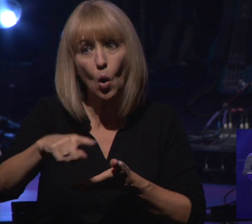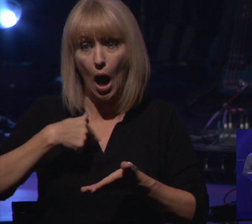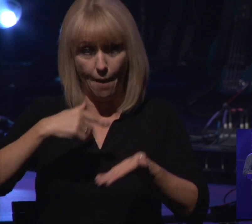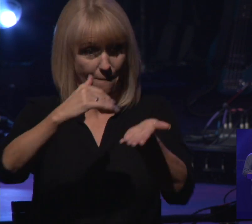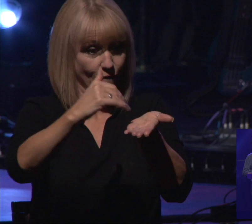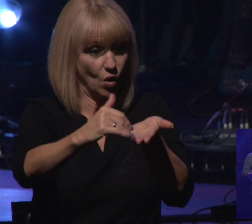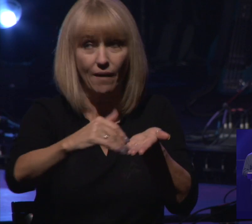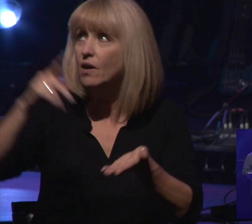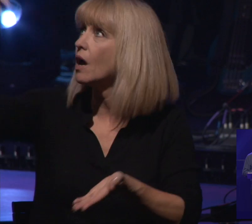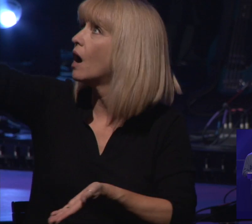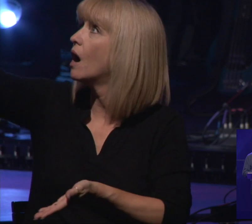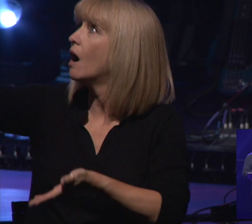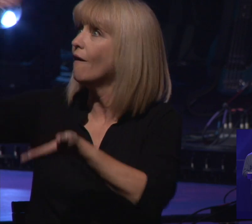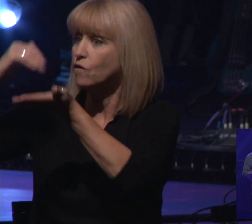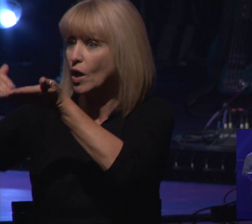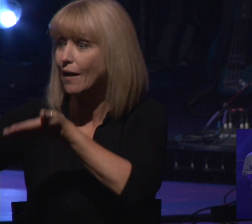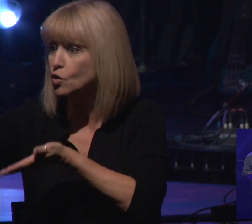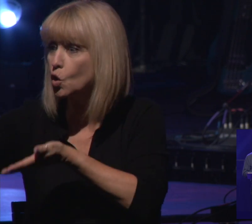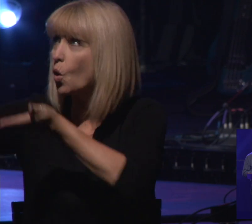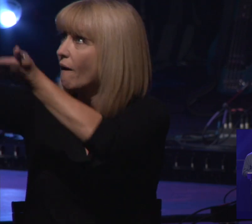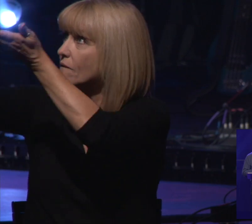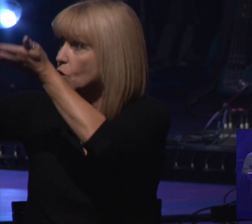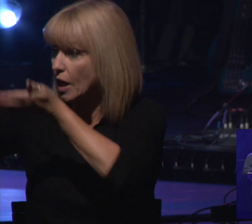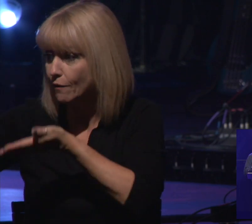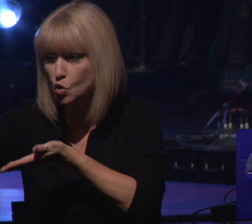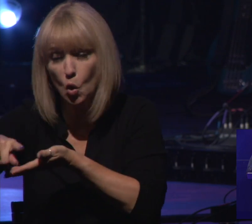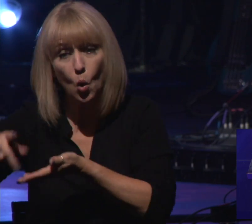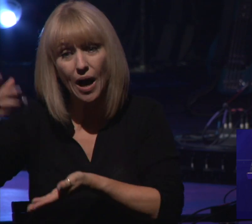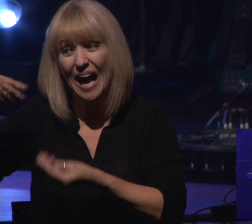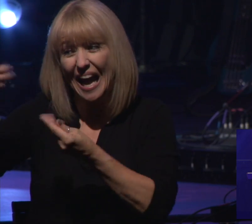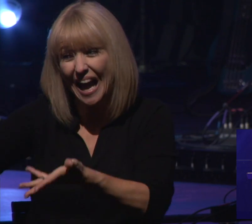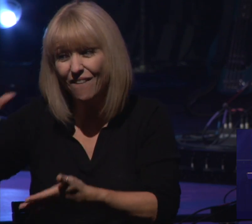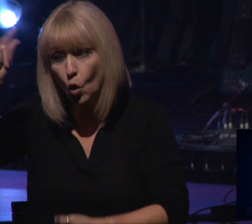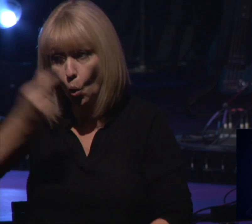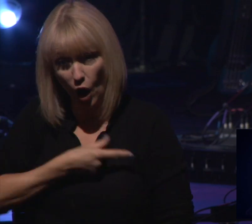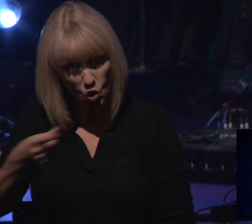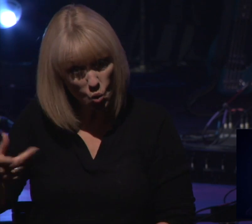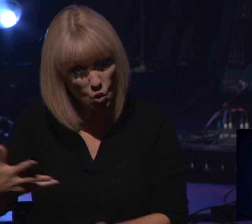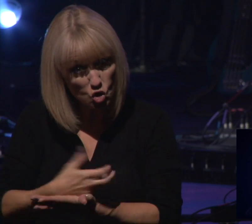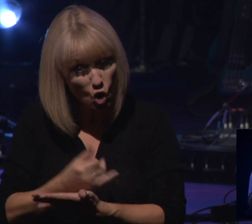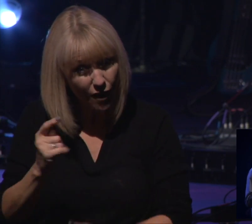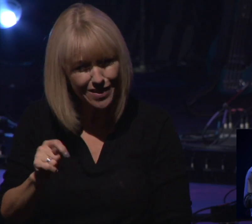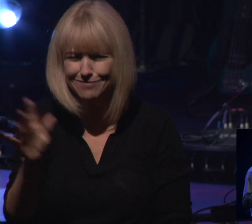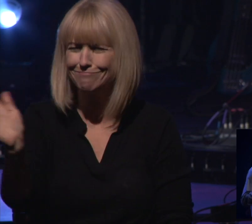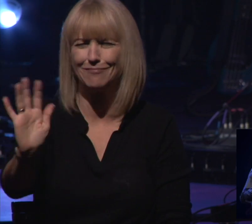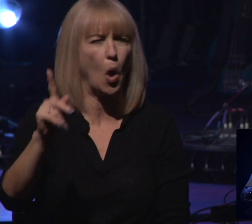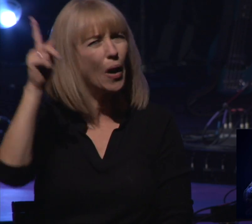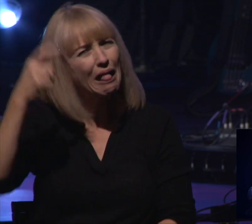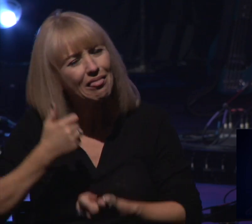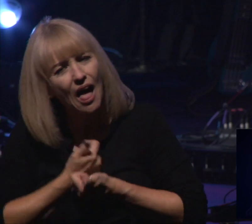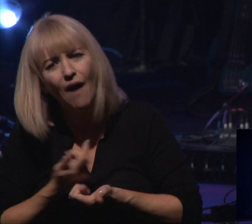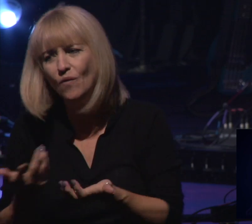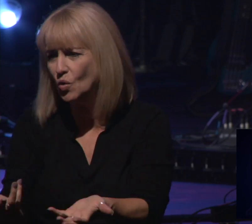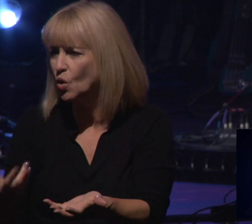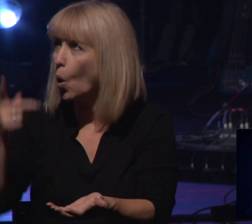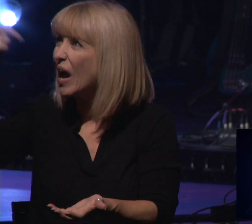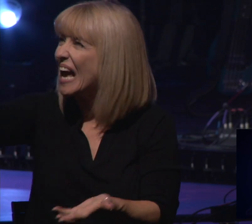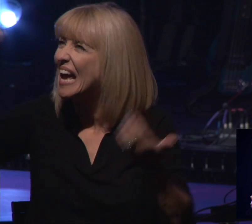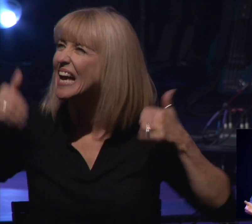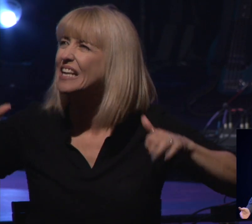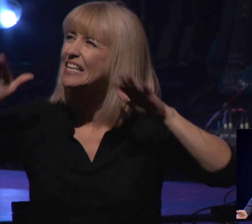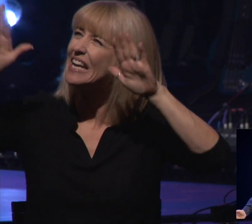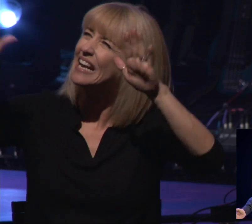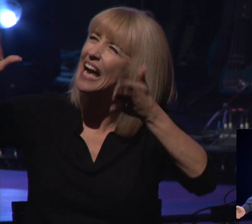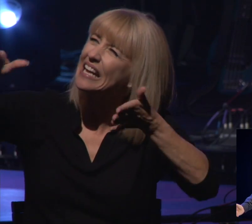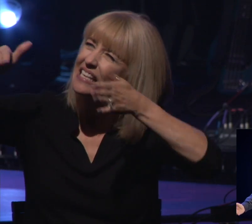you. So God forgives you. God gives you grace not because you deserve it, because he loves you, because he's going to